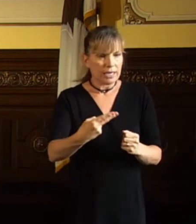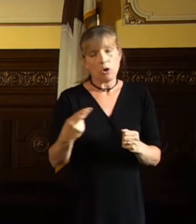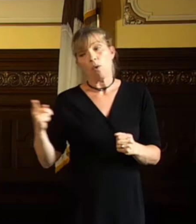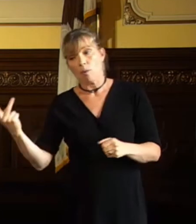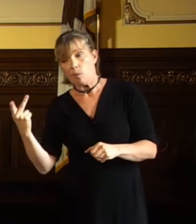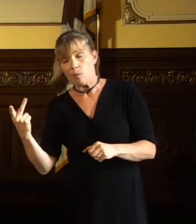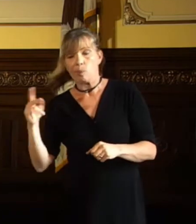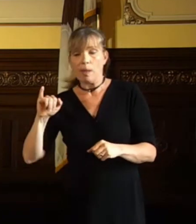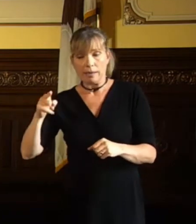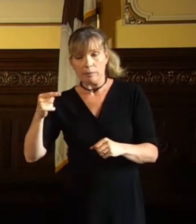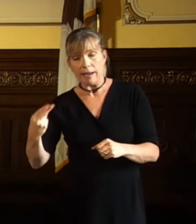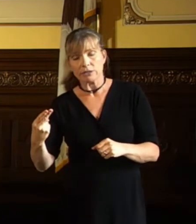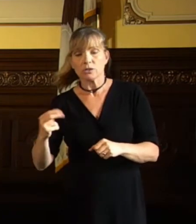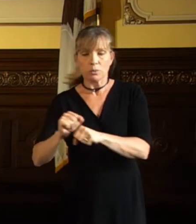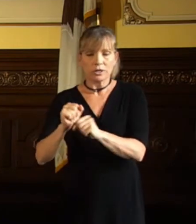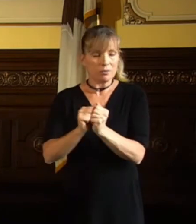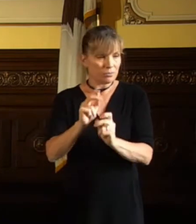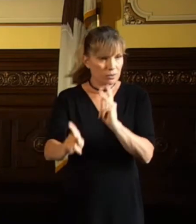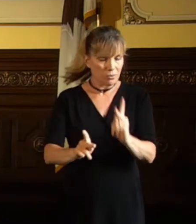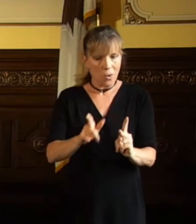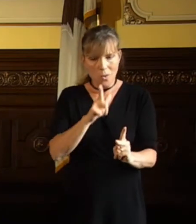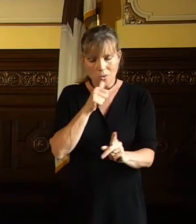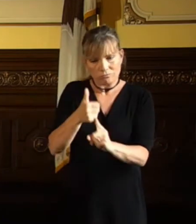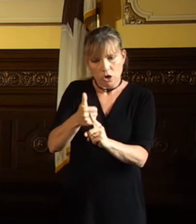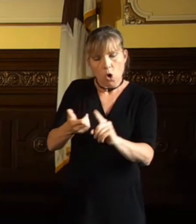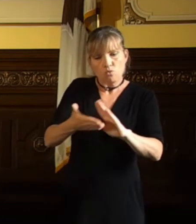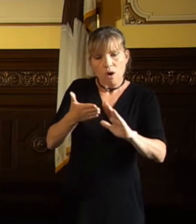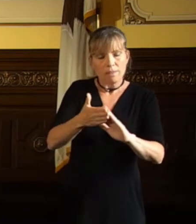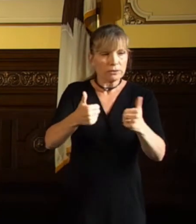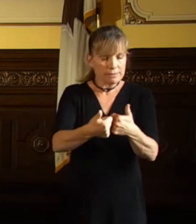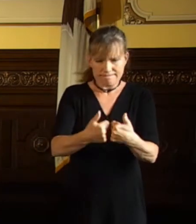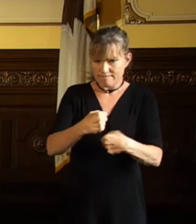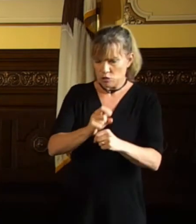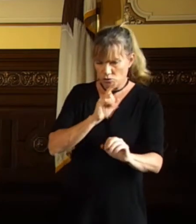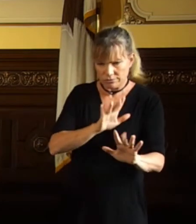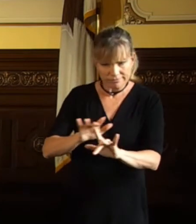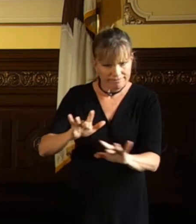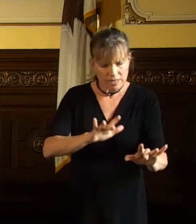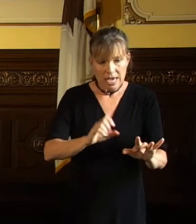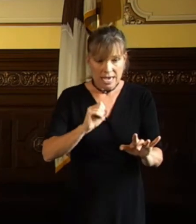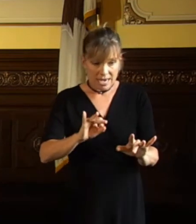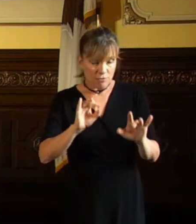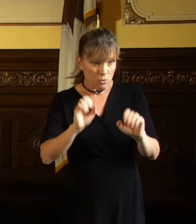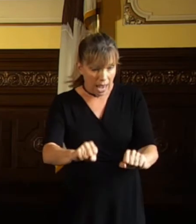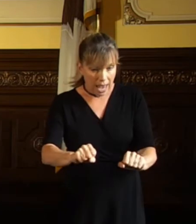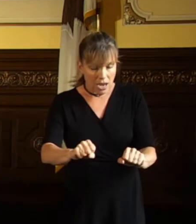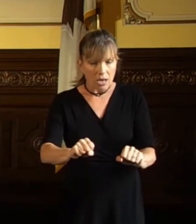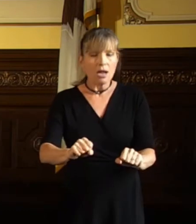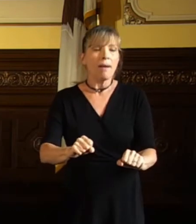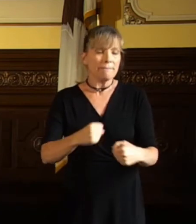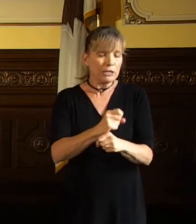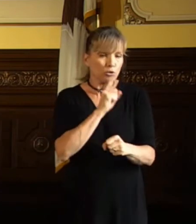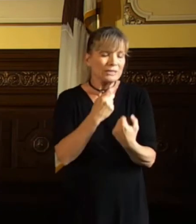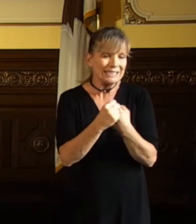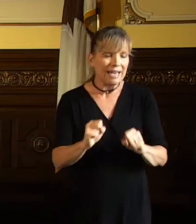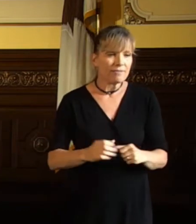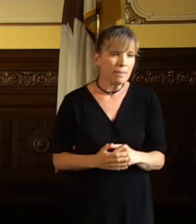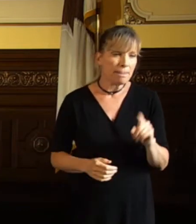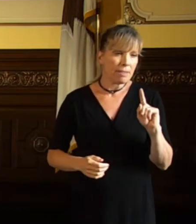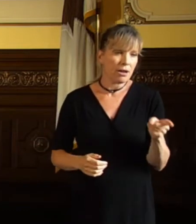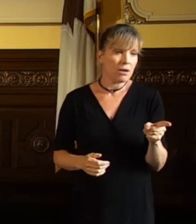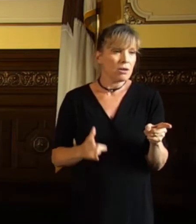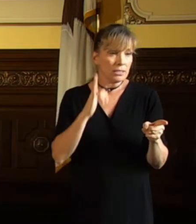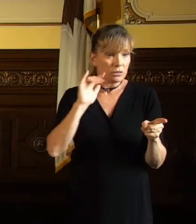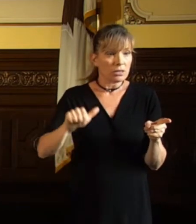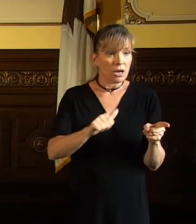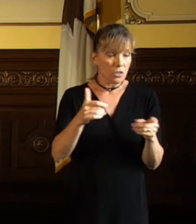IDPH is working with folks who run those games to make sure that, if you can do it, that they're done safely. It